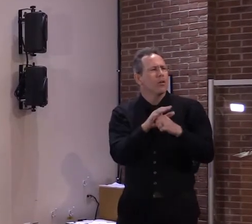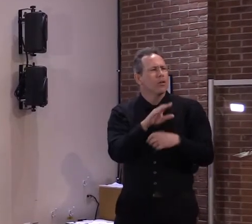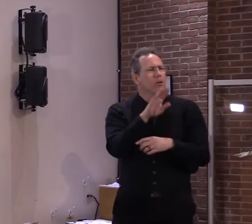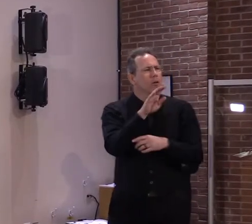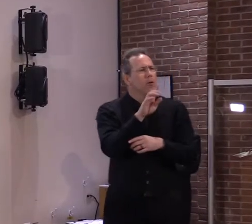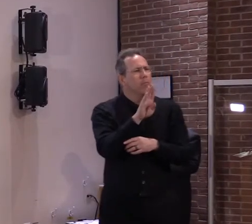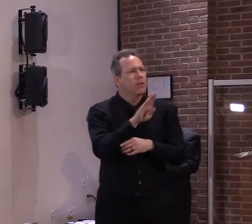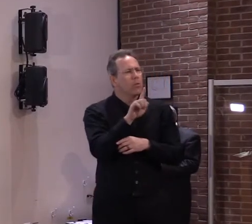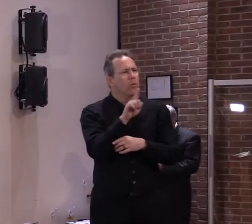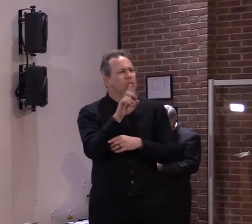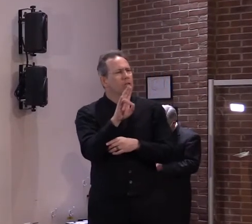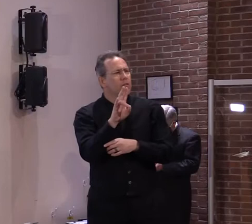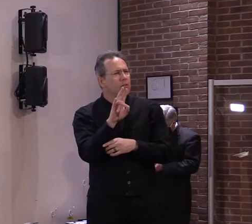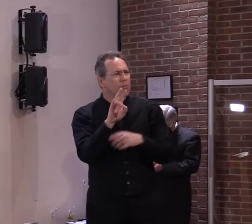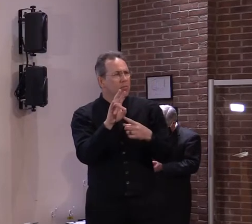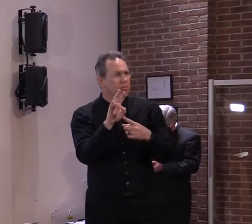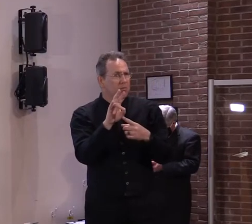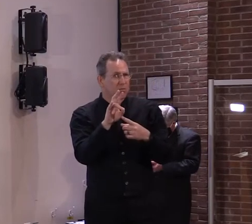like a specific,